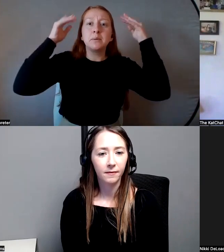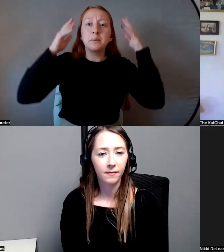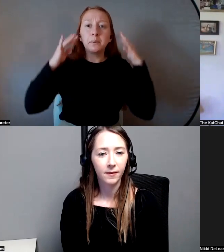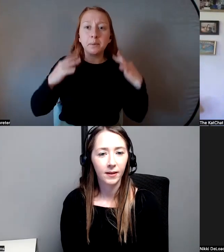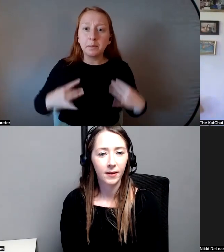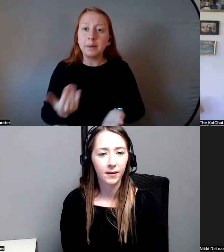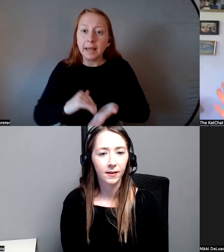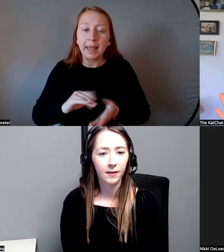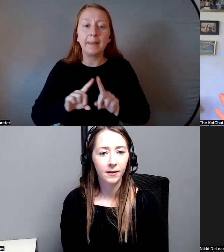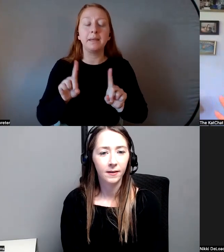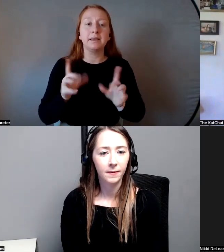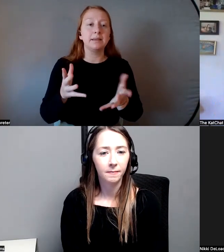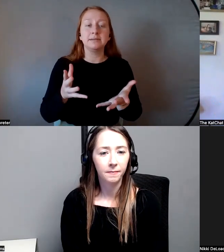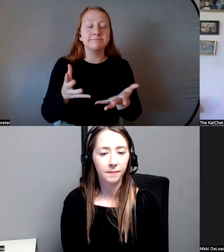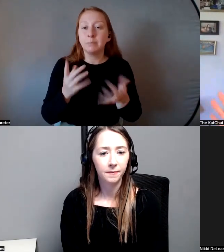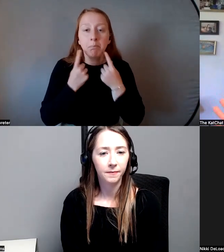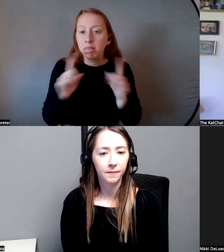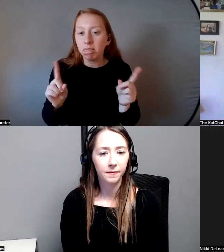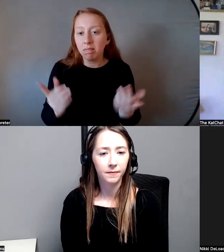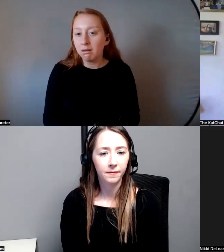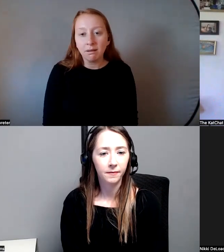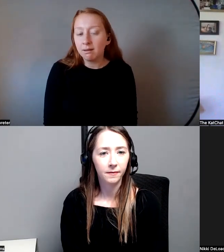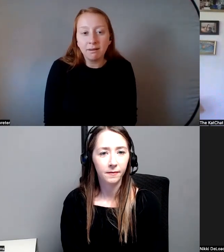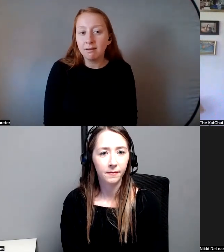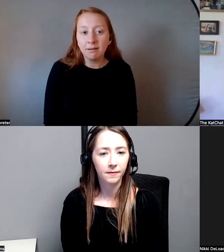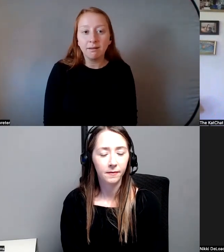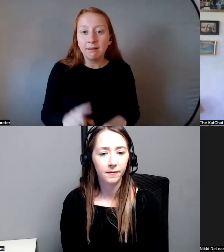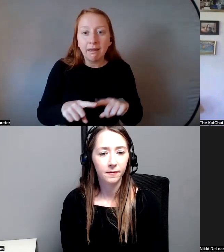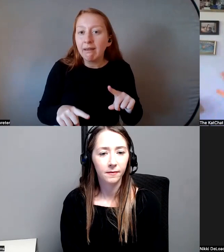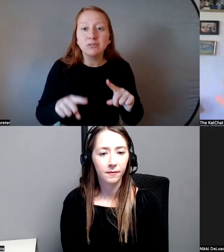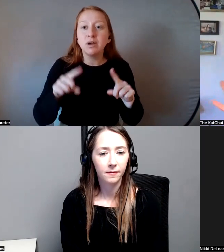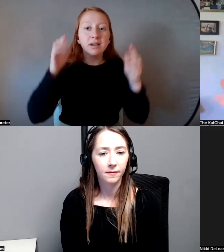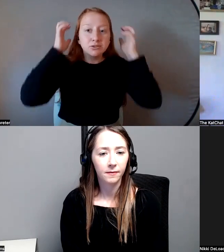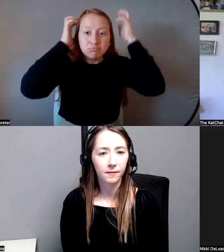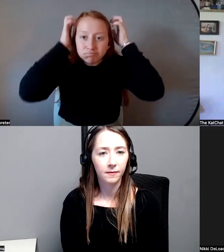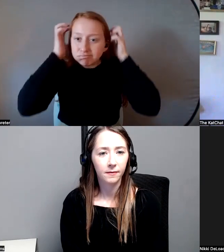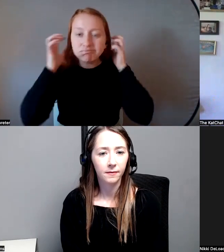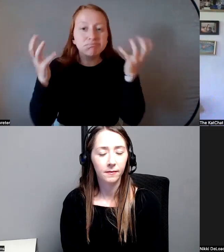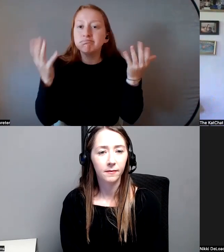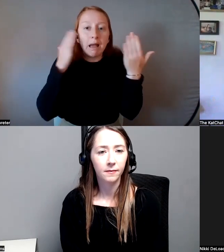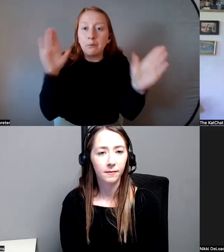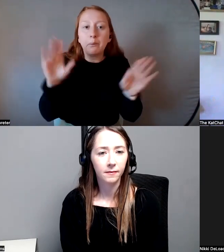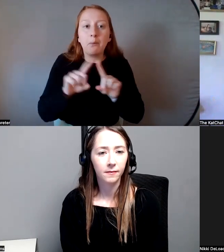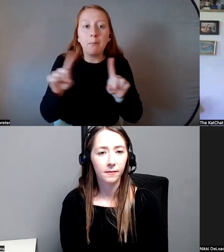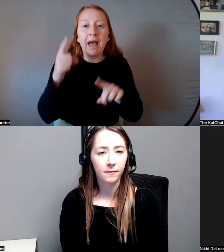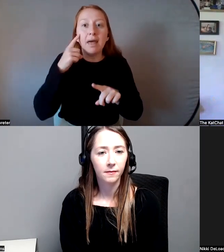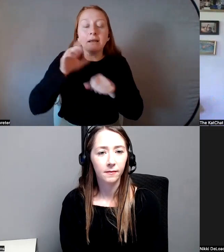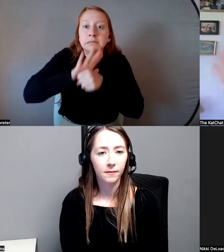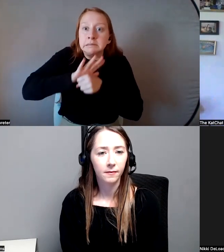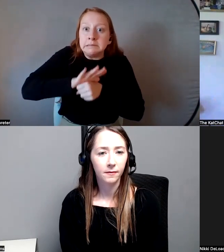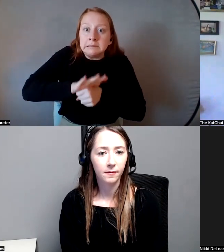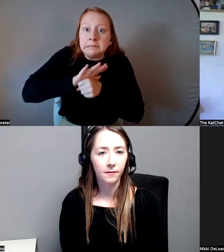but it's not working. Nothing works. Shampoo or whatever it is. I think I get so stressed too